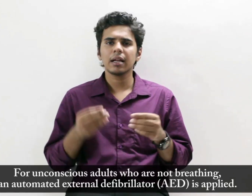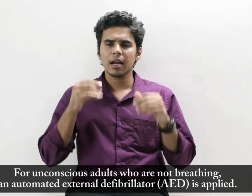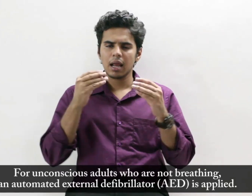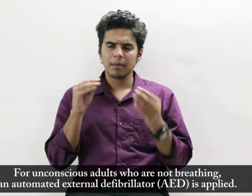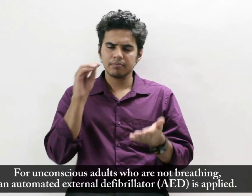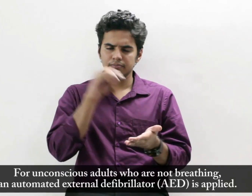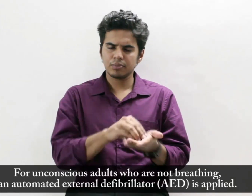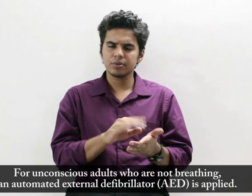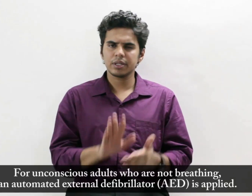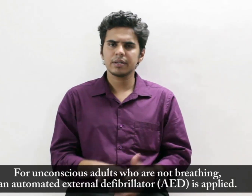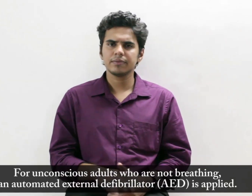applied.